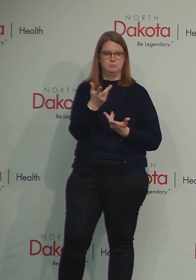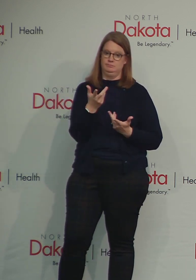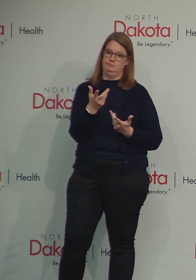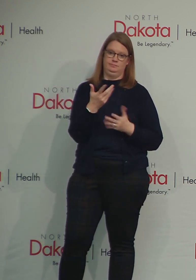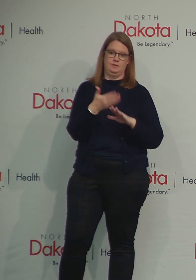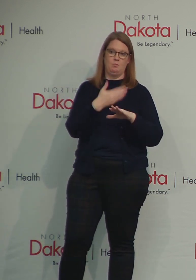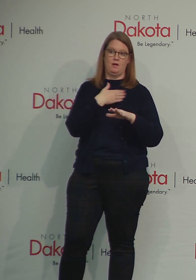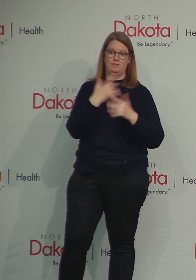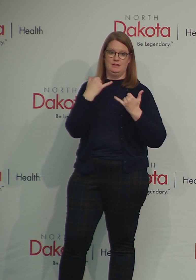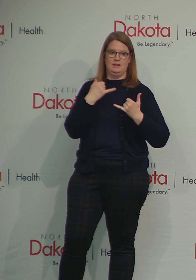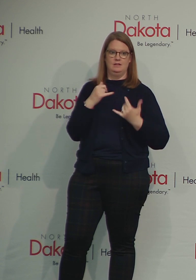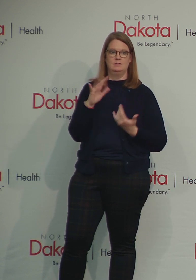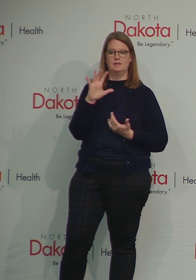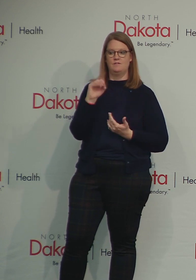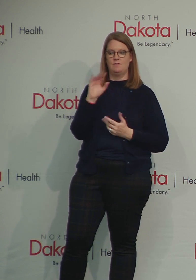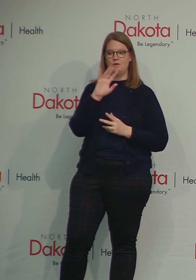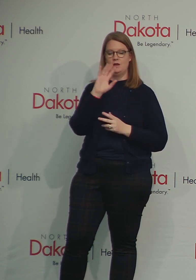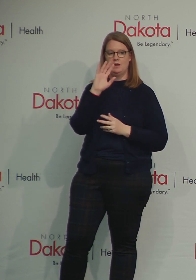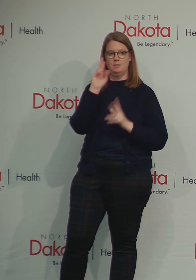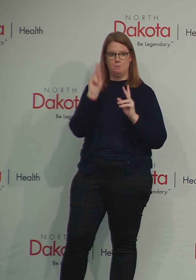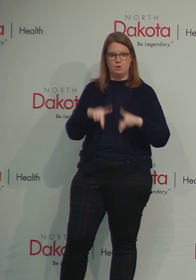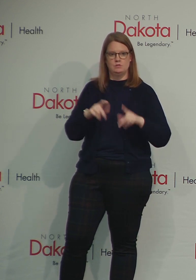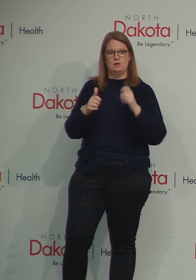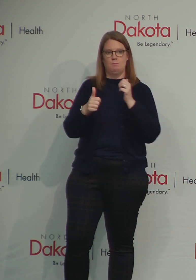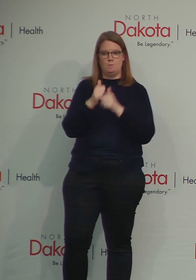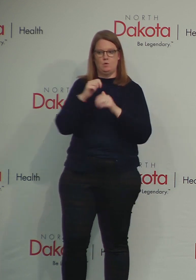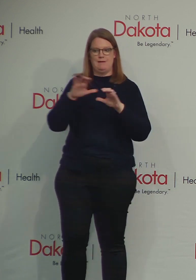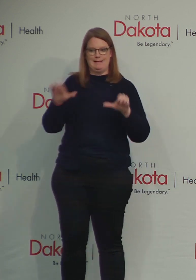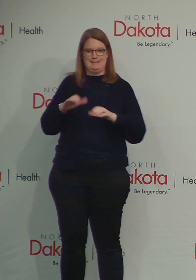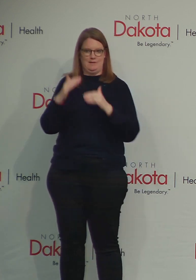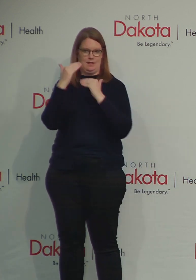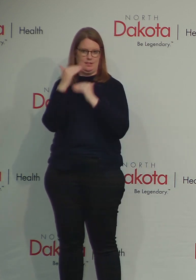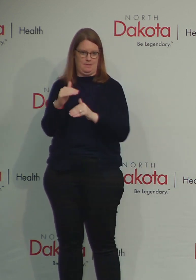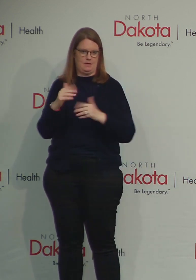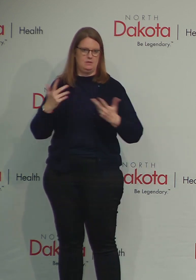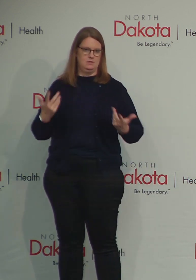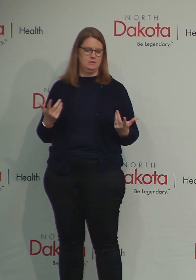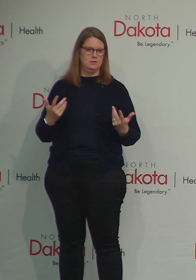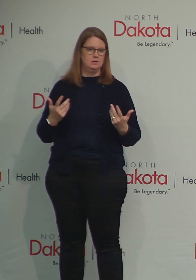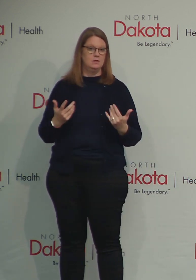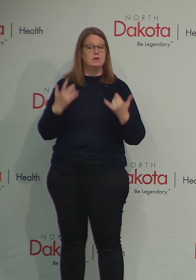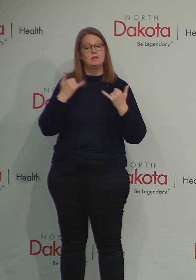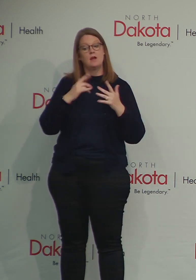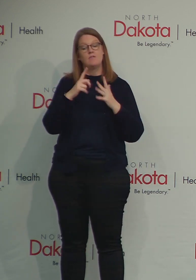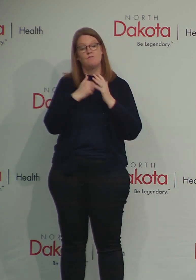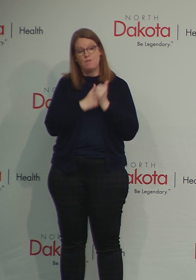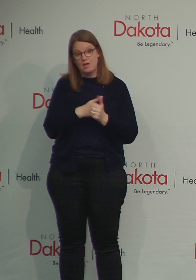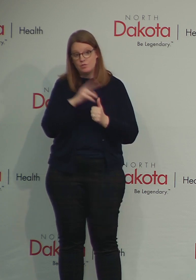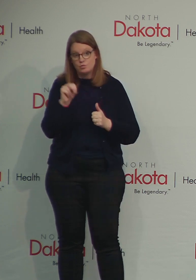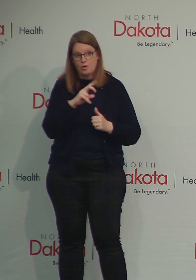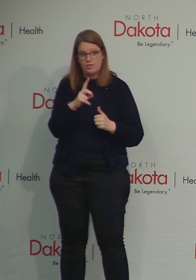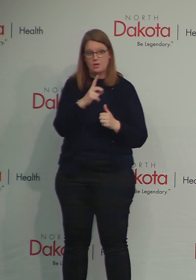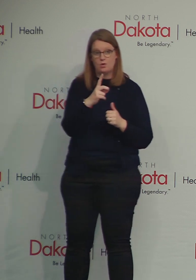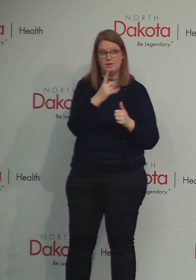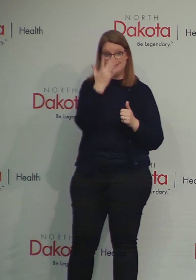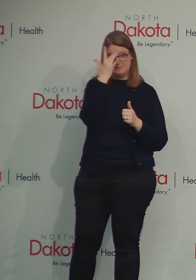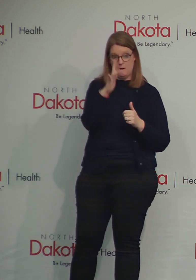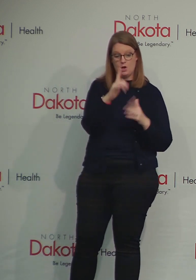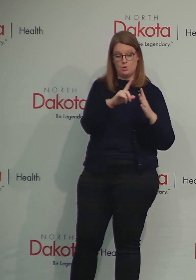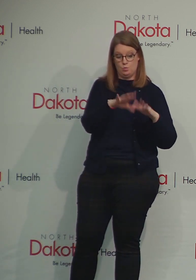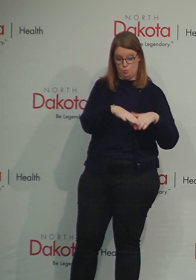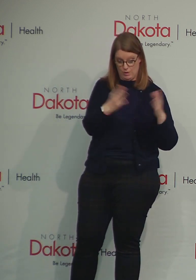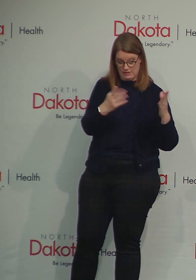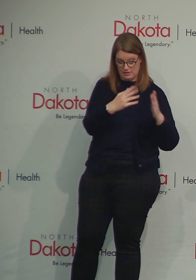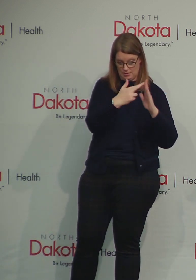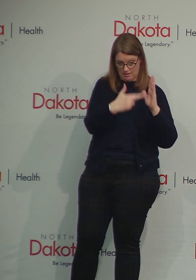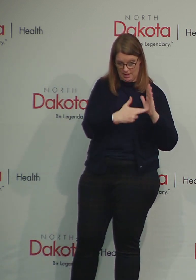Prior to today, they had a 50-person per activity limit. By going with the North Dakota Smart Restart guidelines, which is a choice they made,